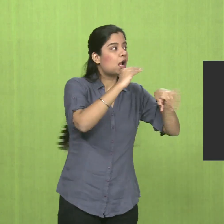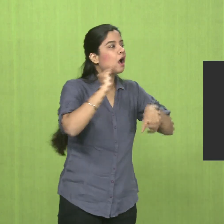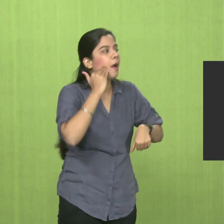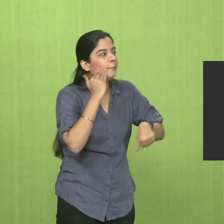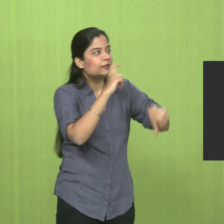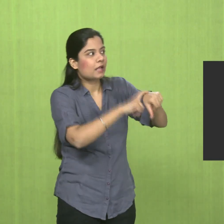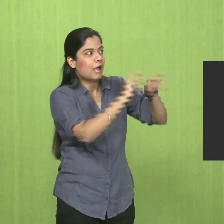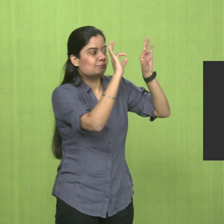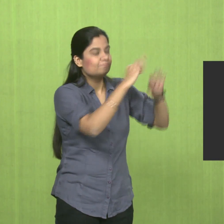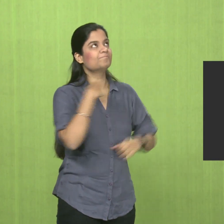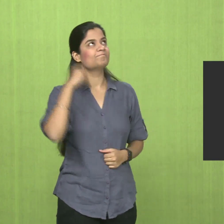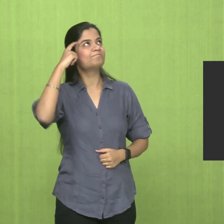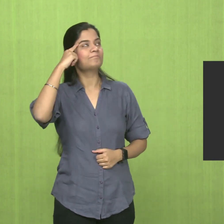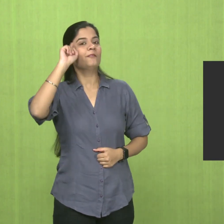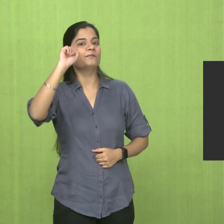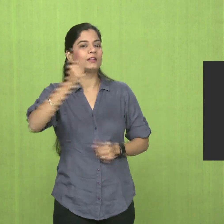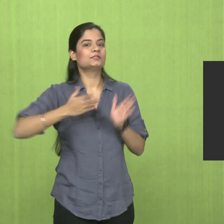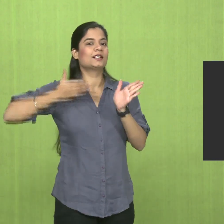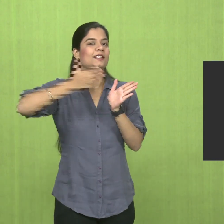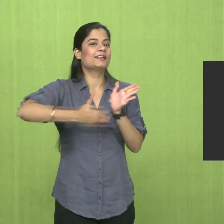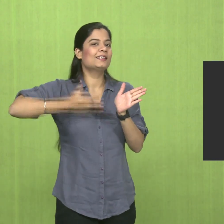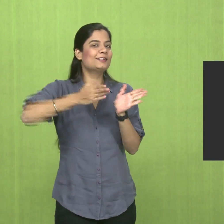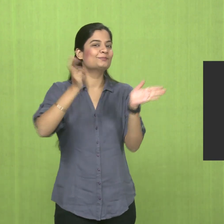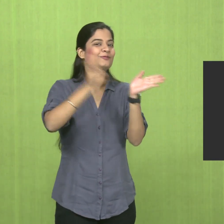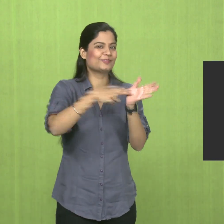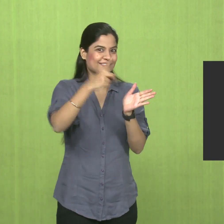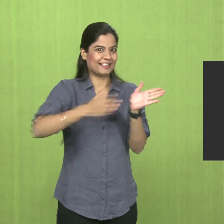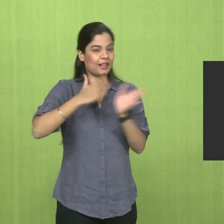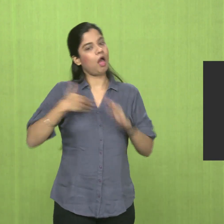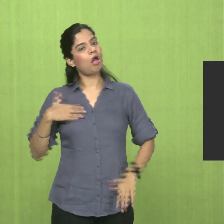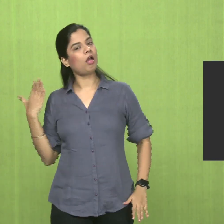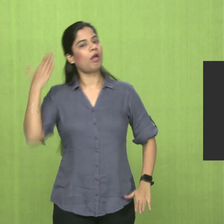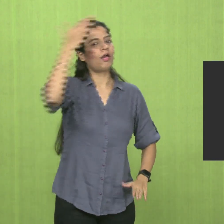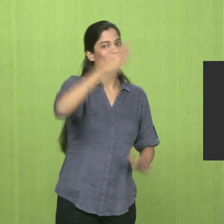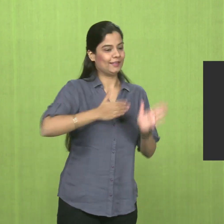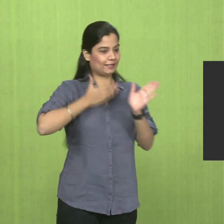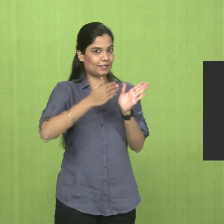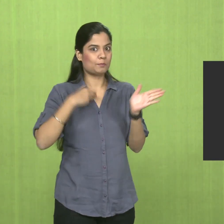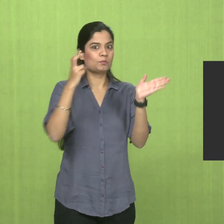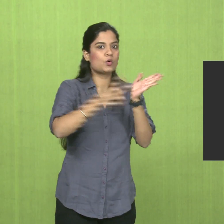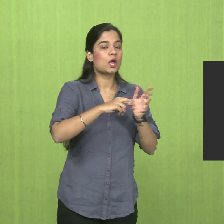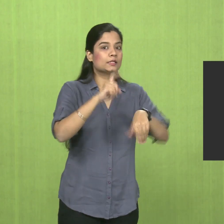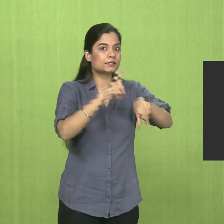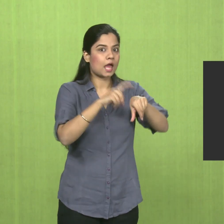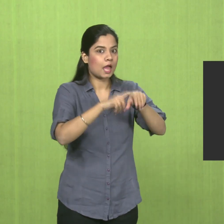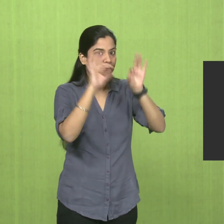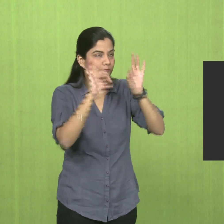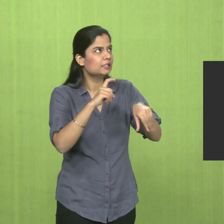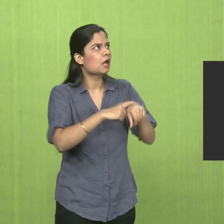then they can inform when we can come, what time we can come, etc. Accordingly, we'll book the train tickets